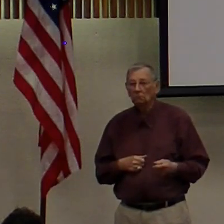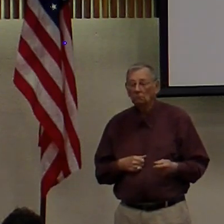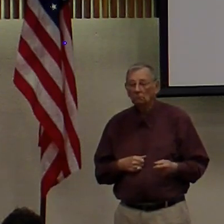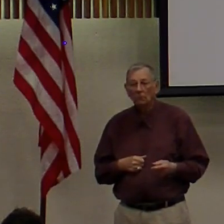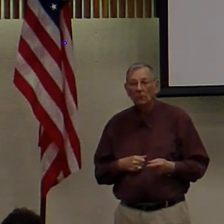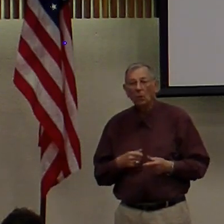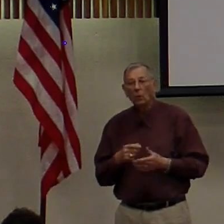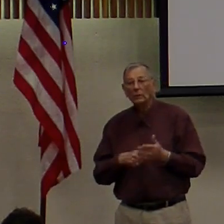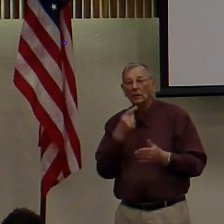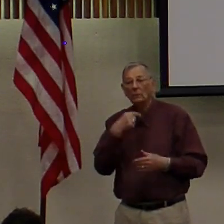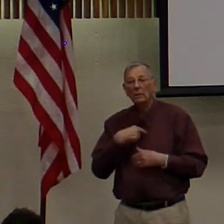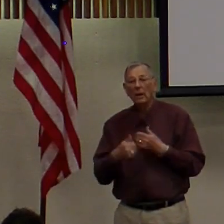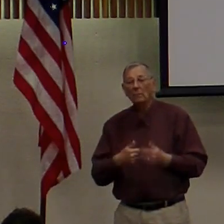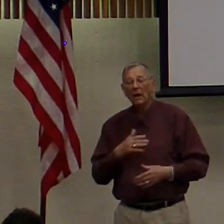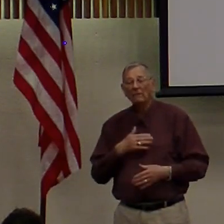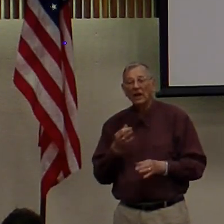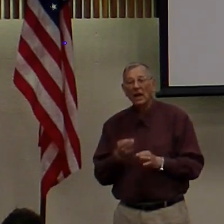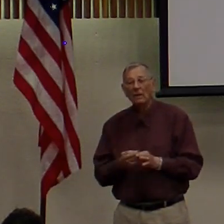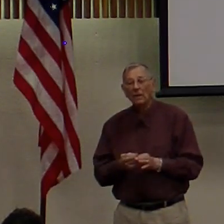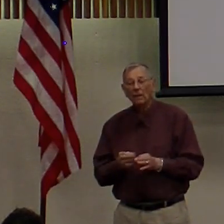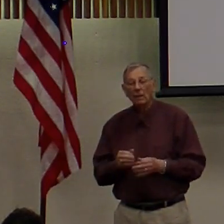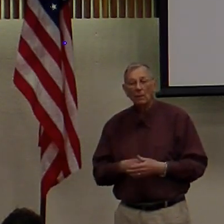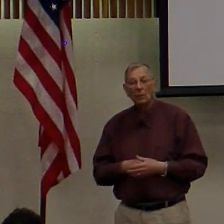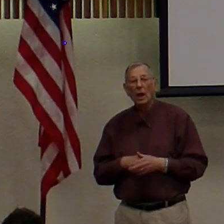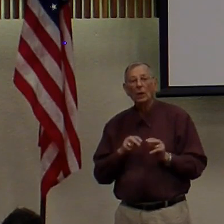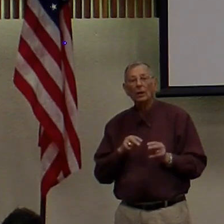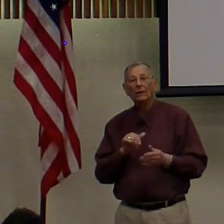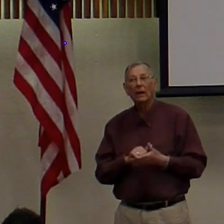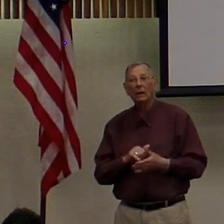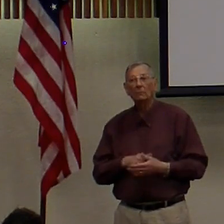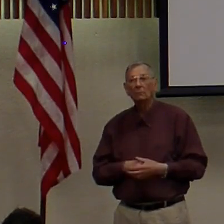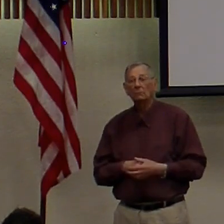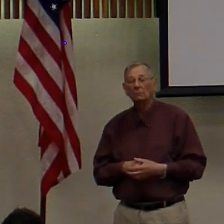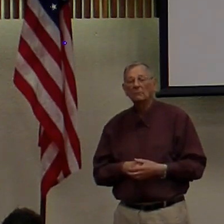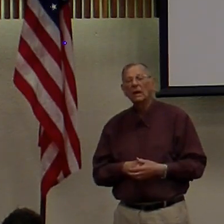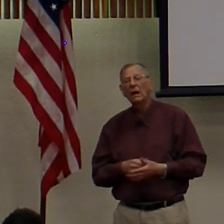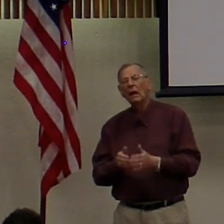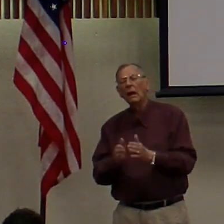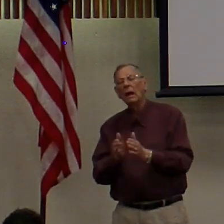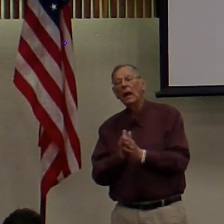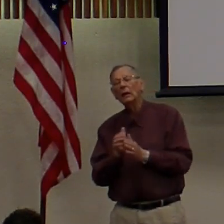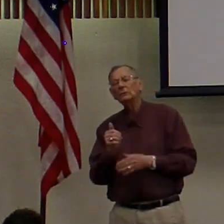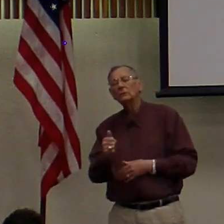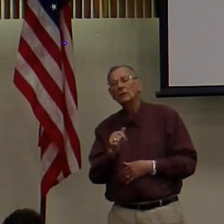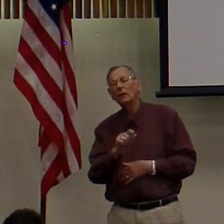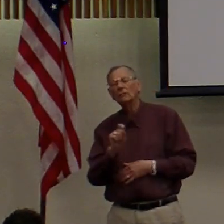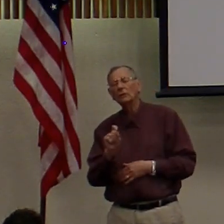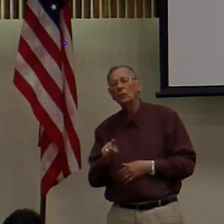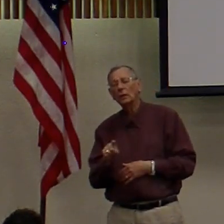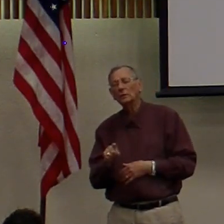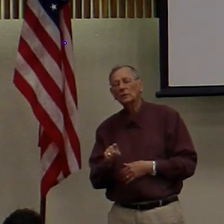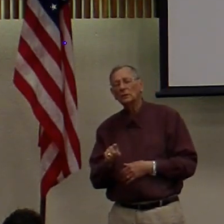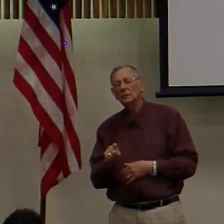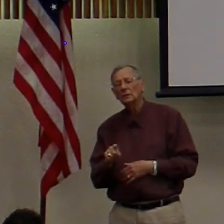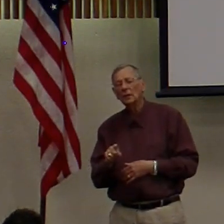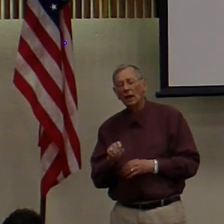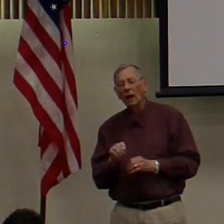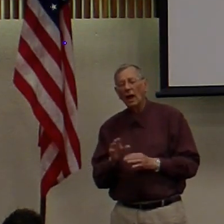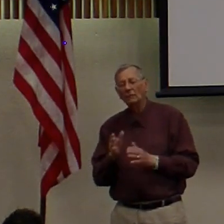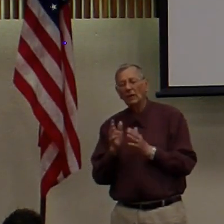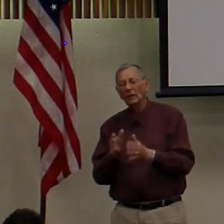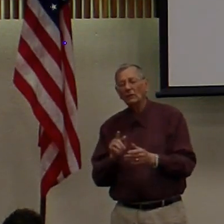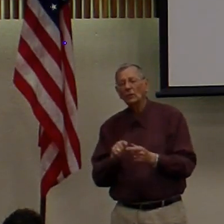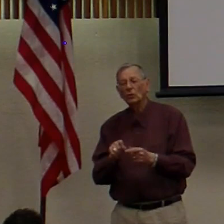And what does this tell me about my faith when I look at that? Ask yourselves these questions as you look at this. I'll obviously leave that